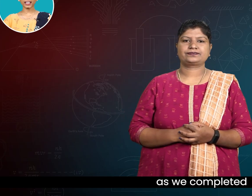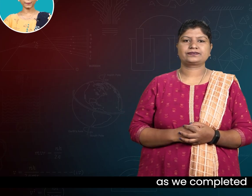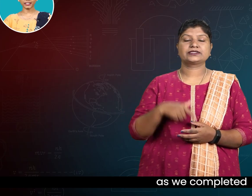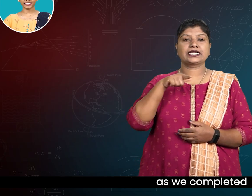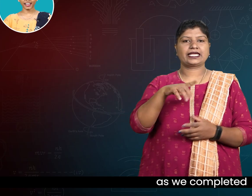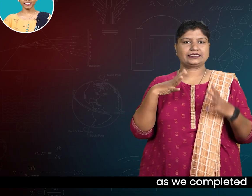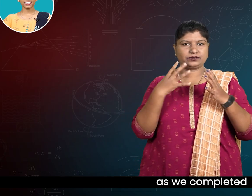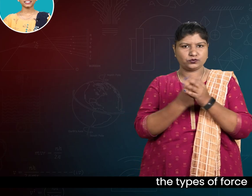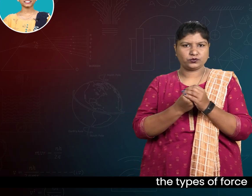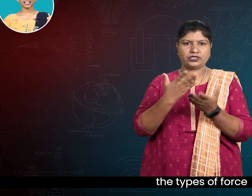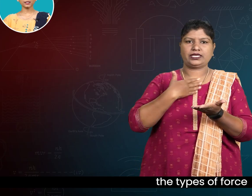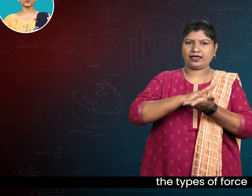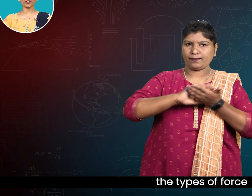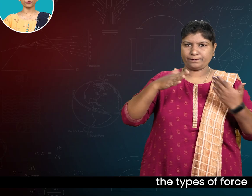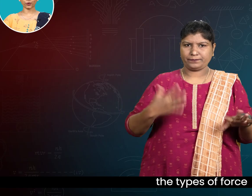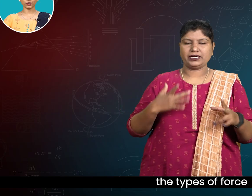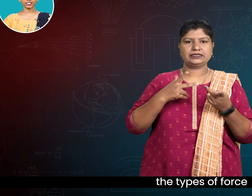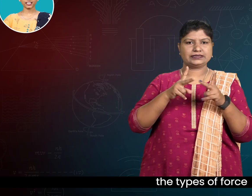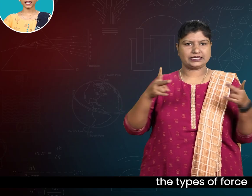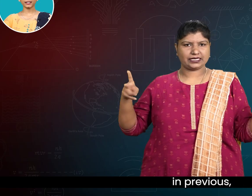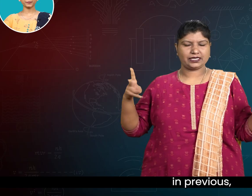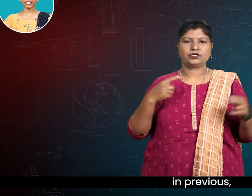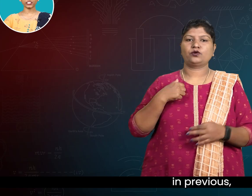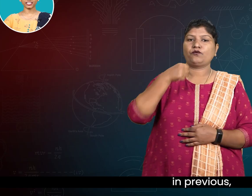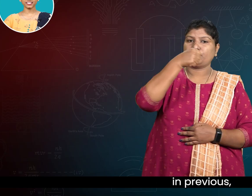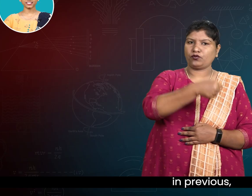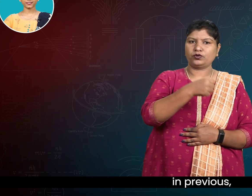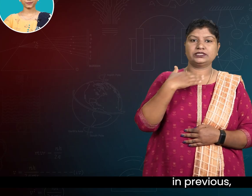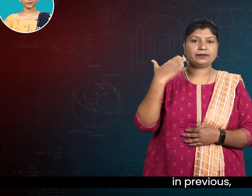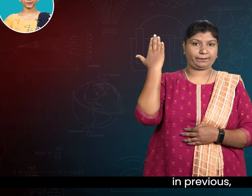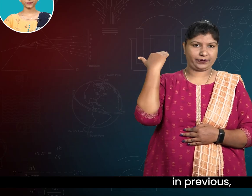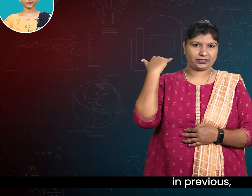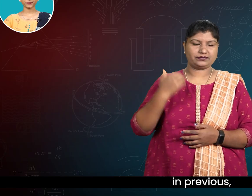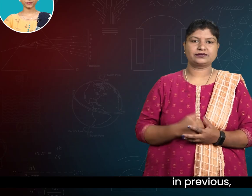As we completed the types of force in previous,